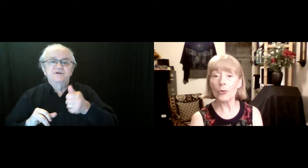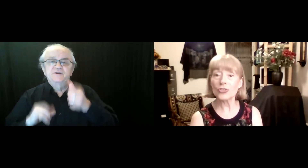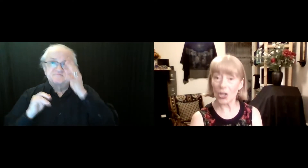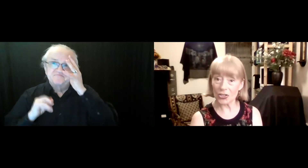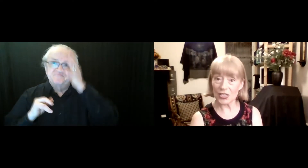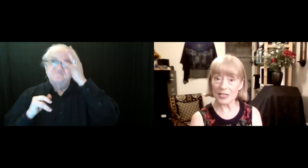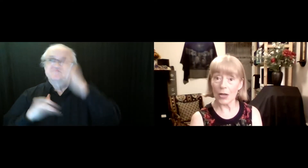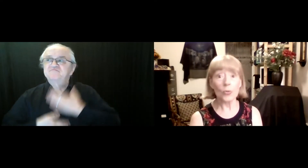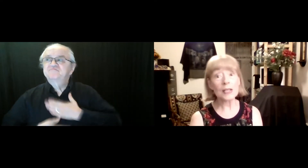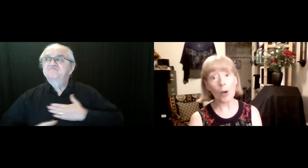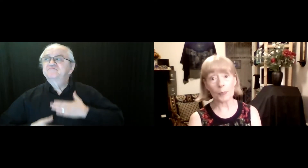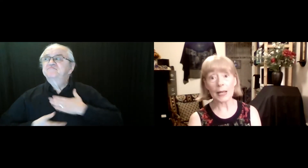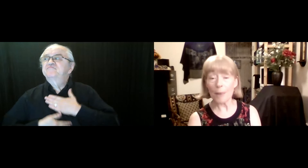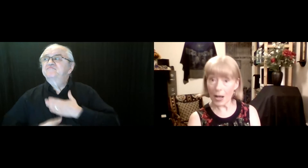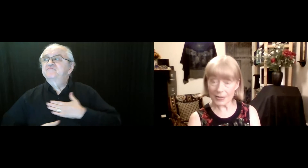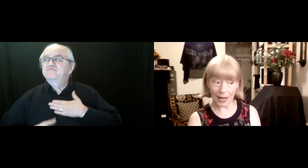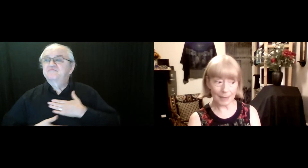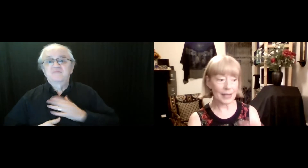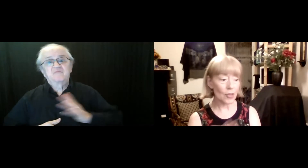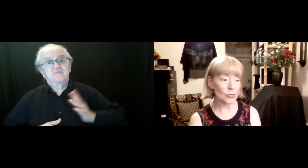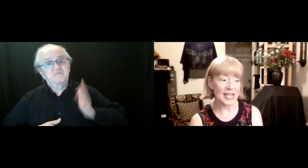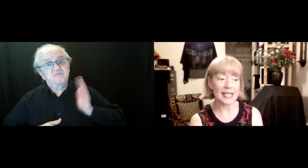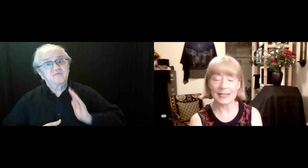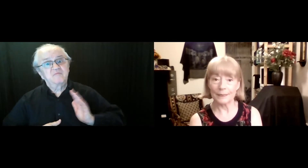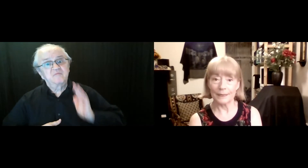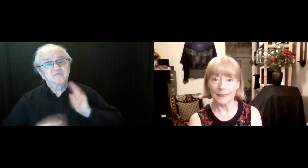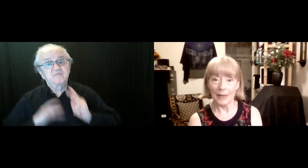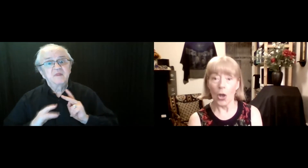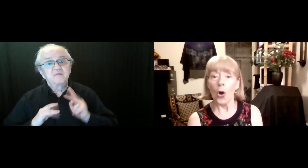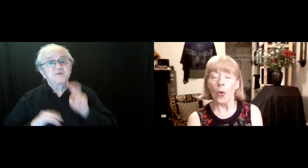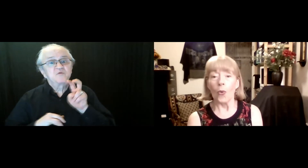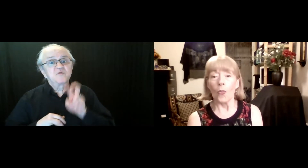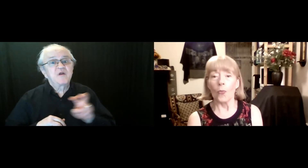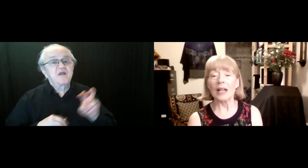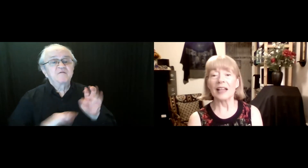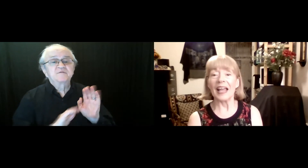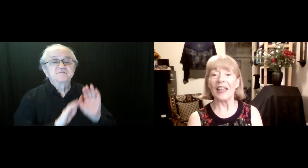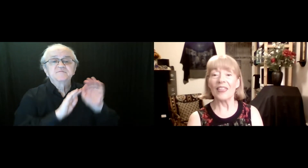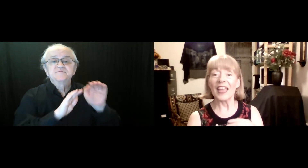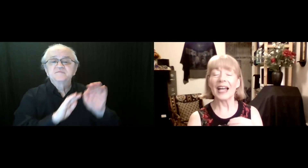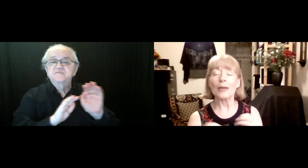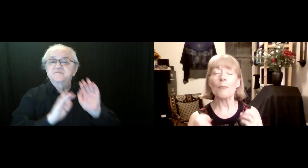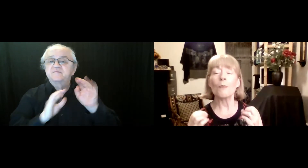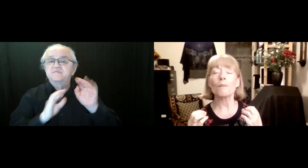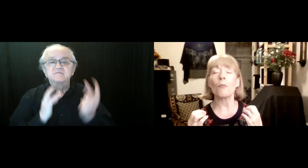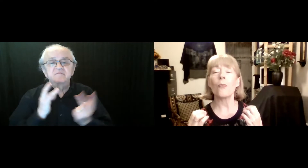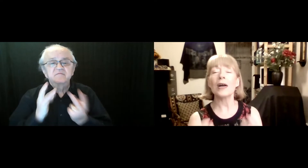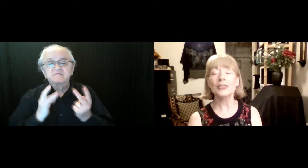visiting old churches was a popular pastime in those days. Well, they had